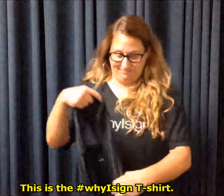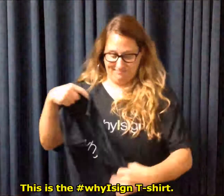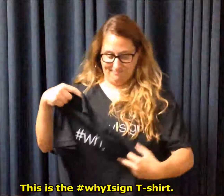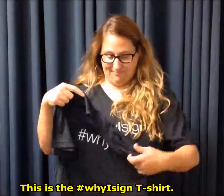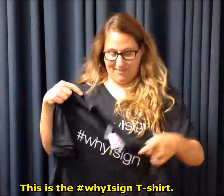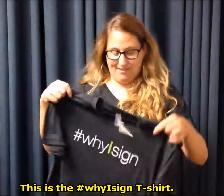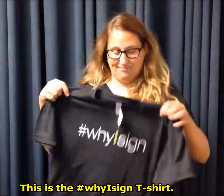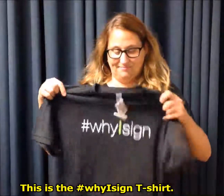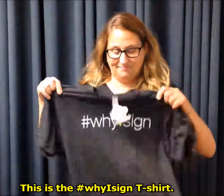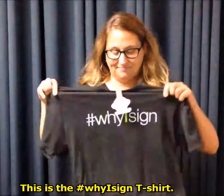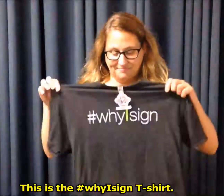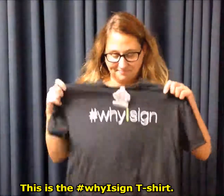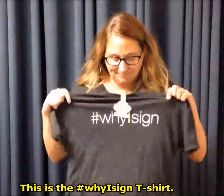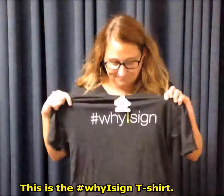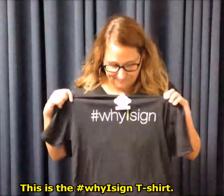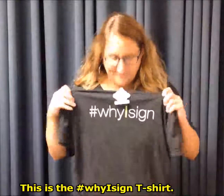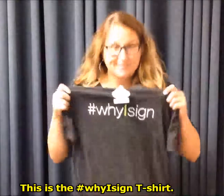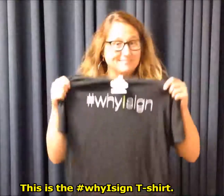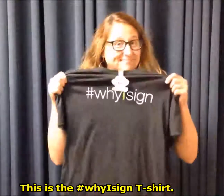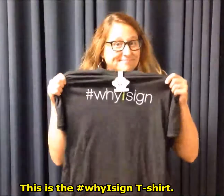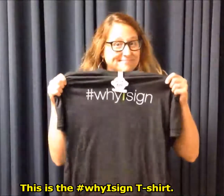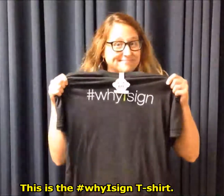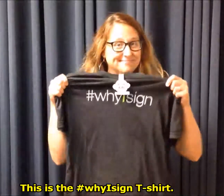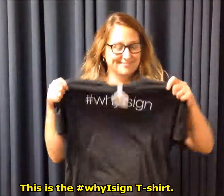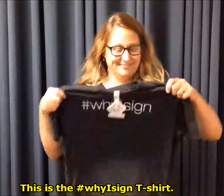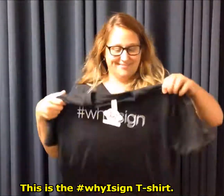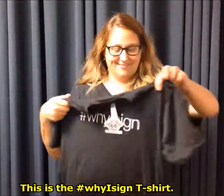This is the whyISign t-shirt.